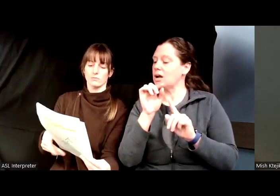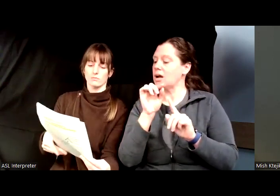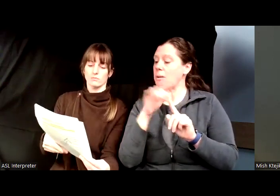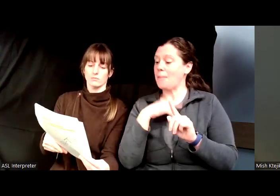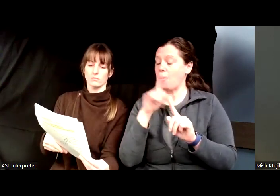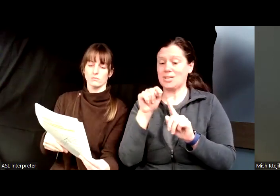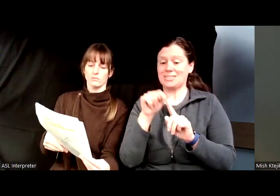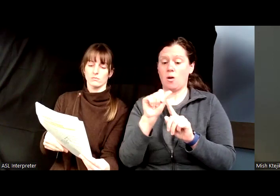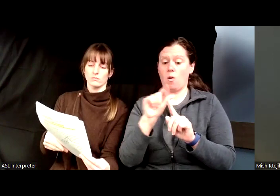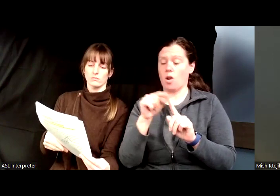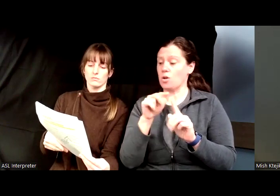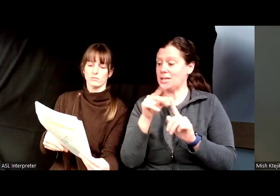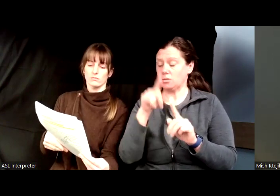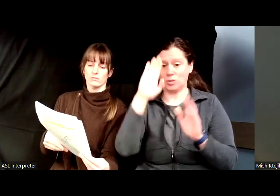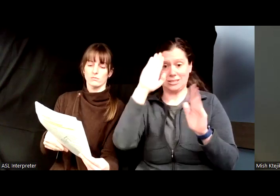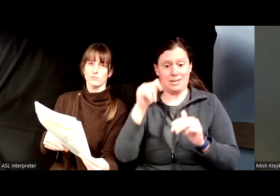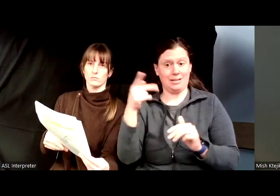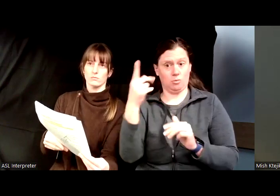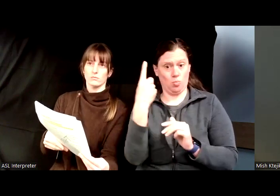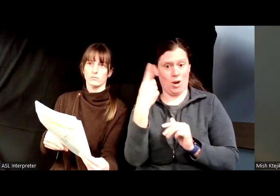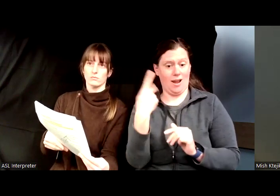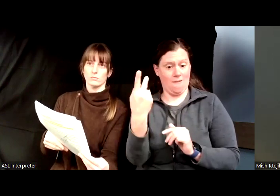Preside, okay.